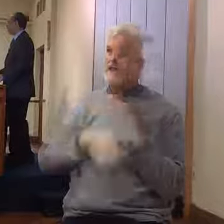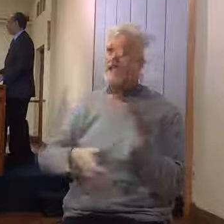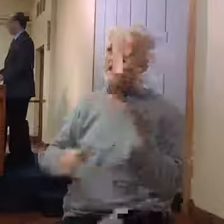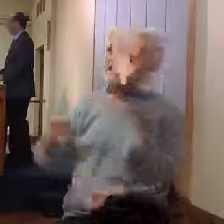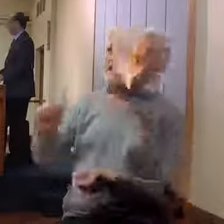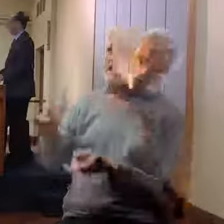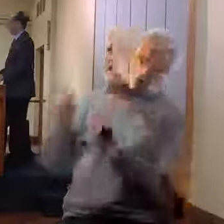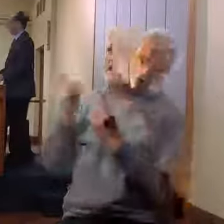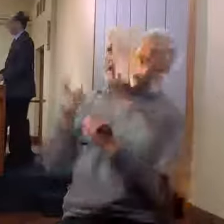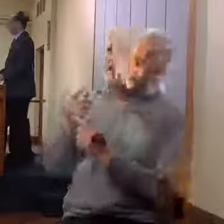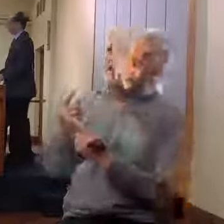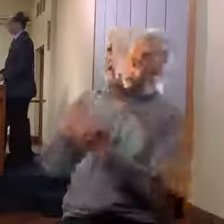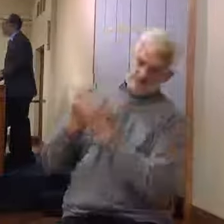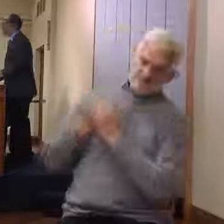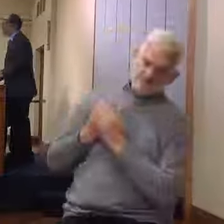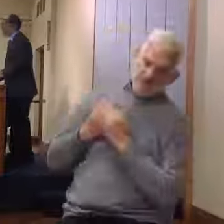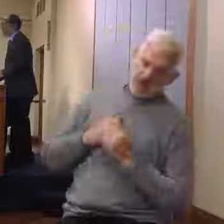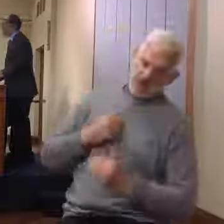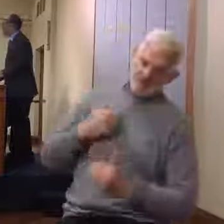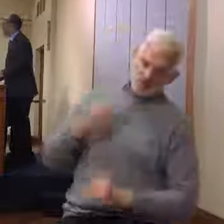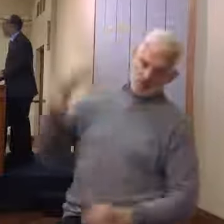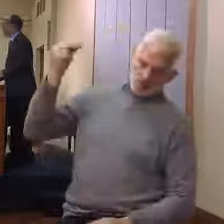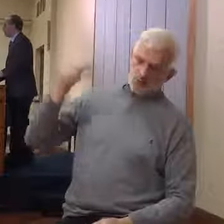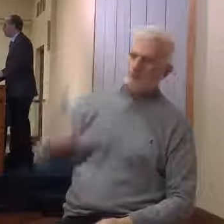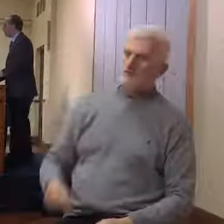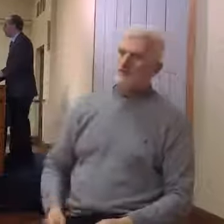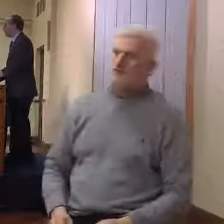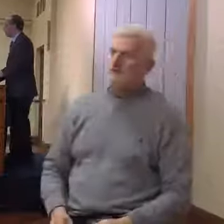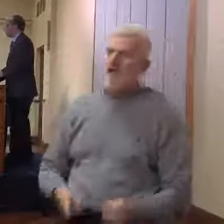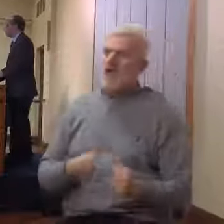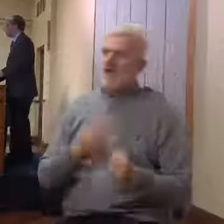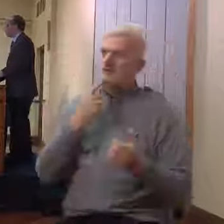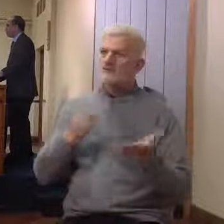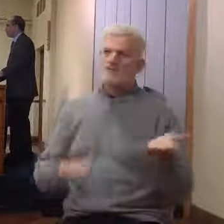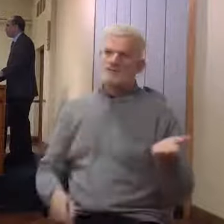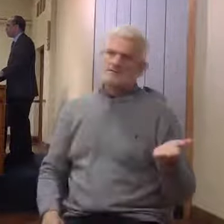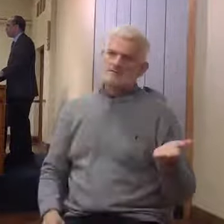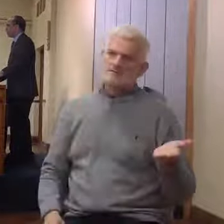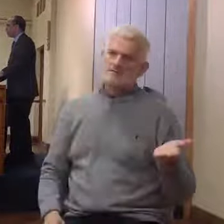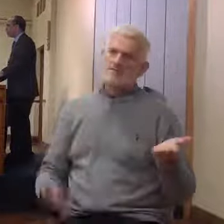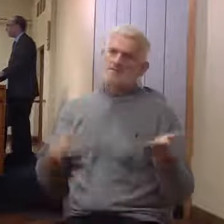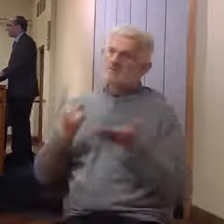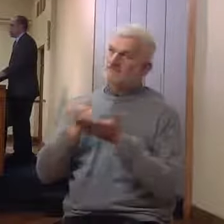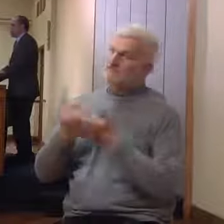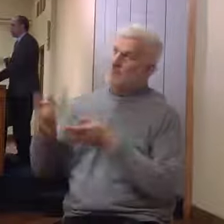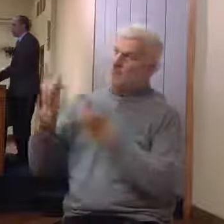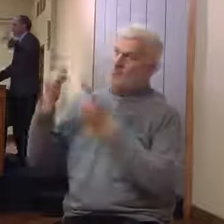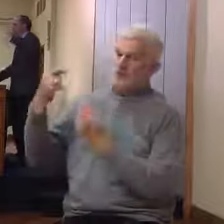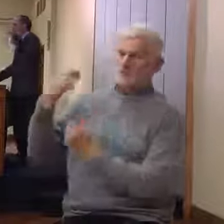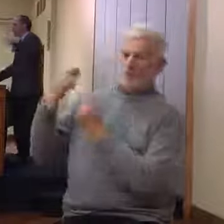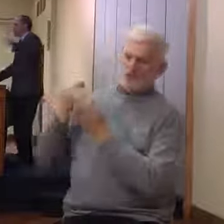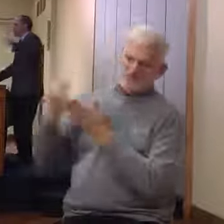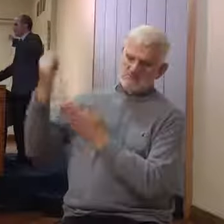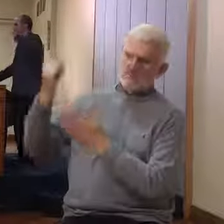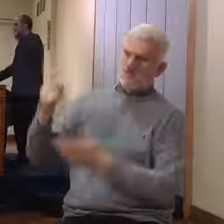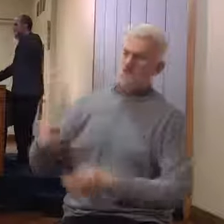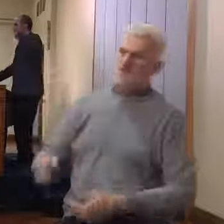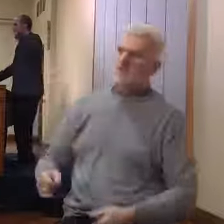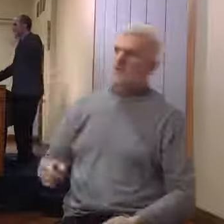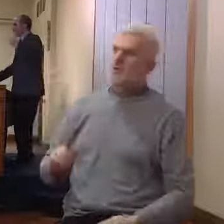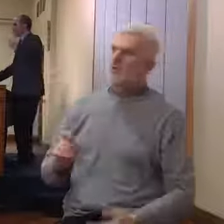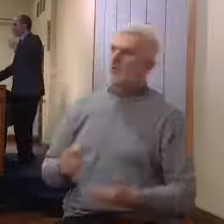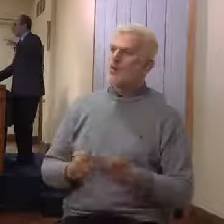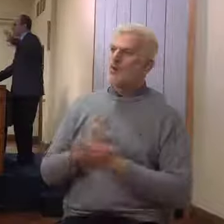Authority upon my life. And by the fact that Adam rejected the rulership of God, he fell down, and